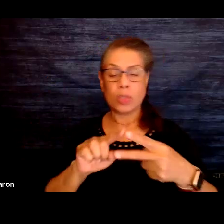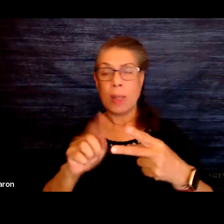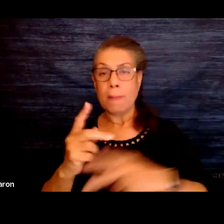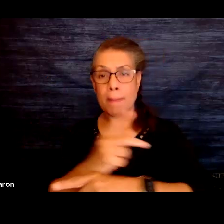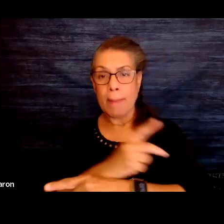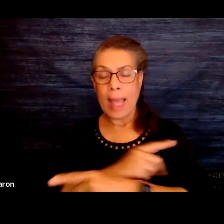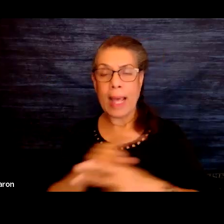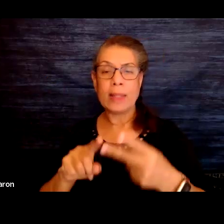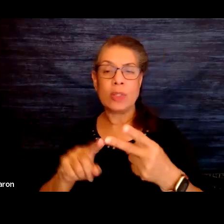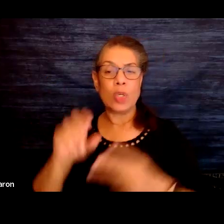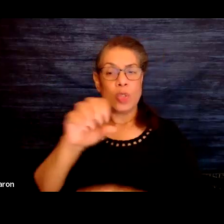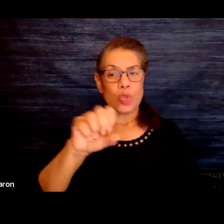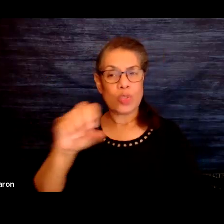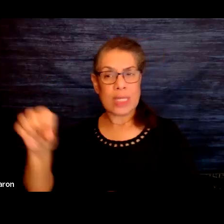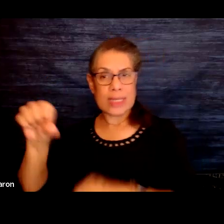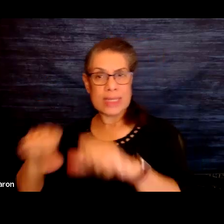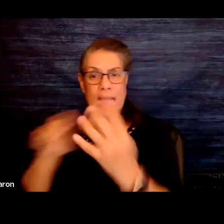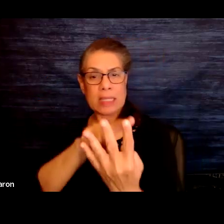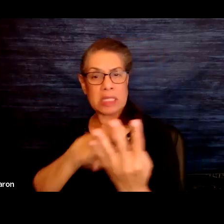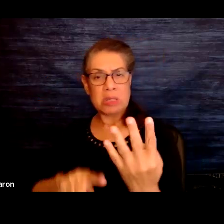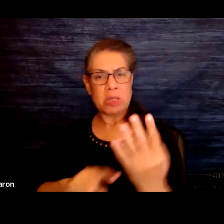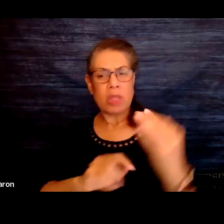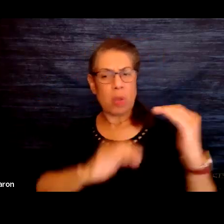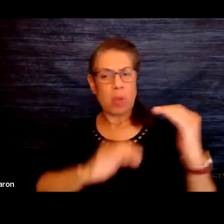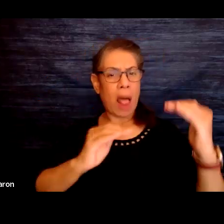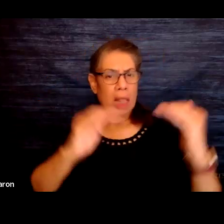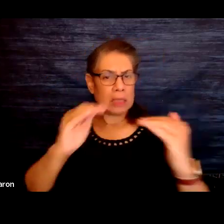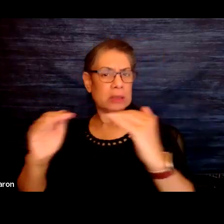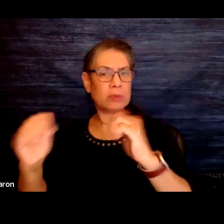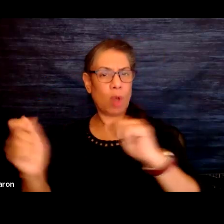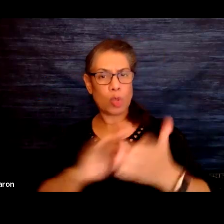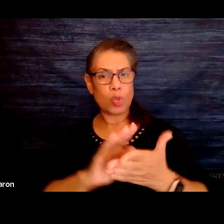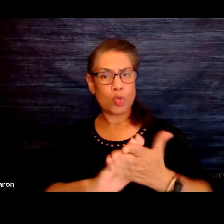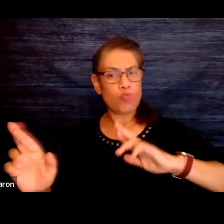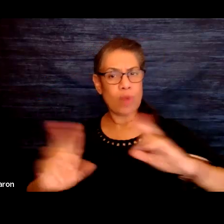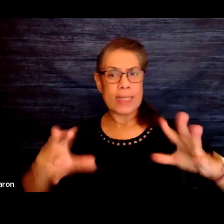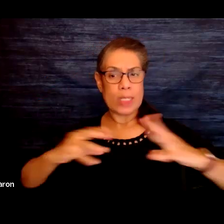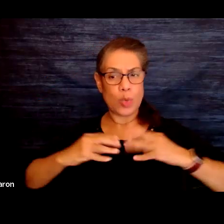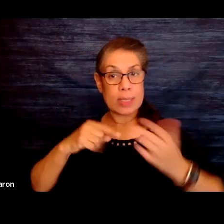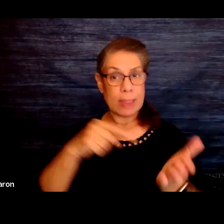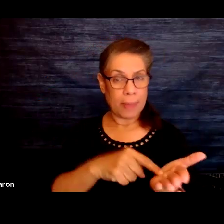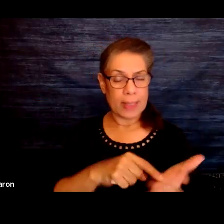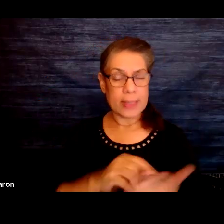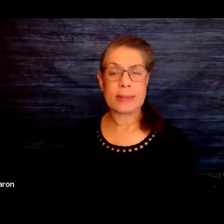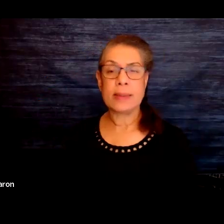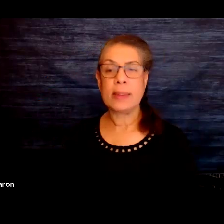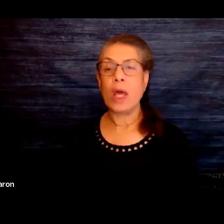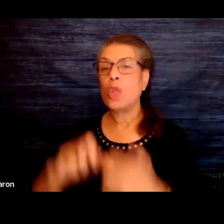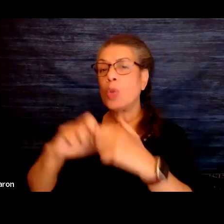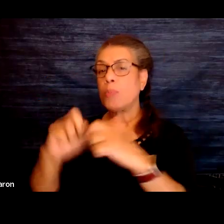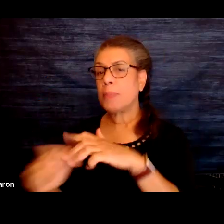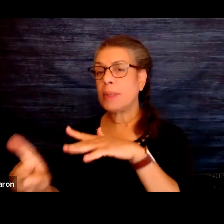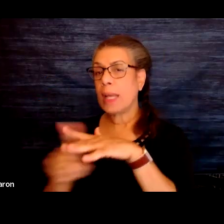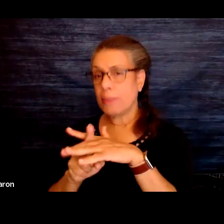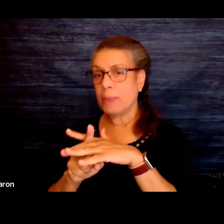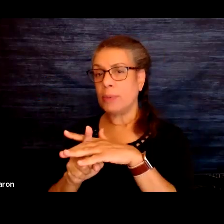the staffing issues were largely balanced across schools and ready to take on Mass Core. The issues came in physical